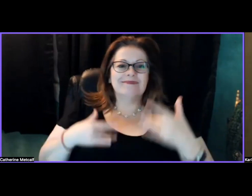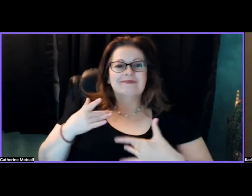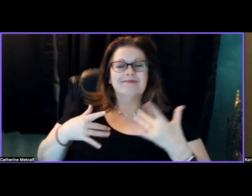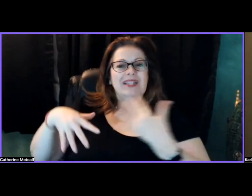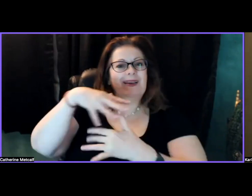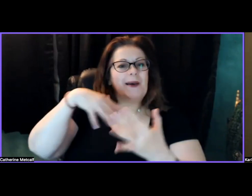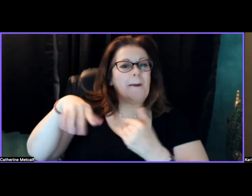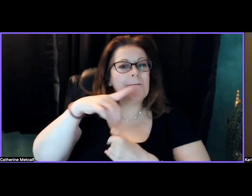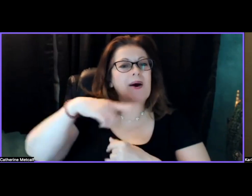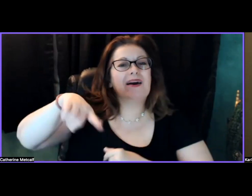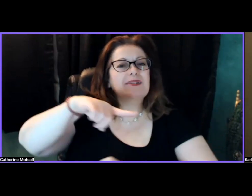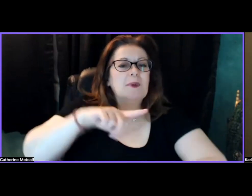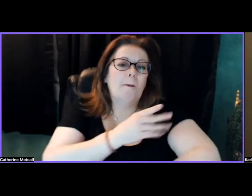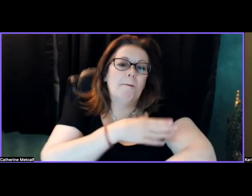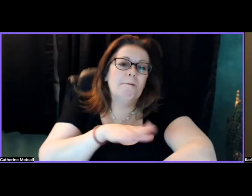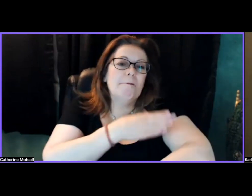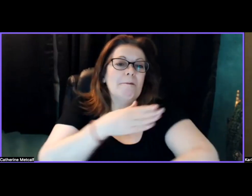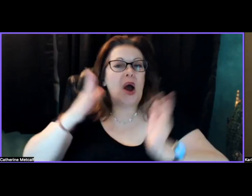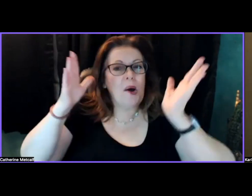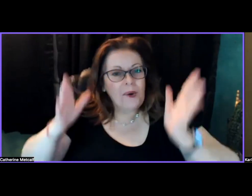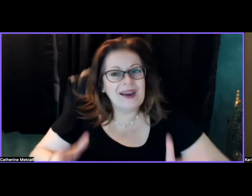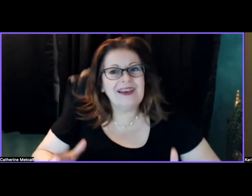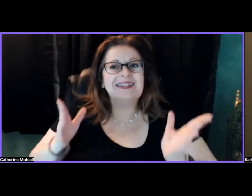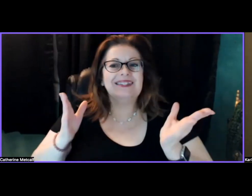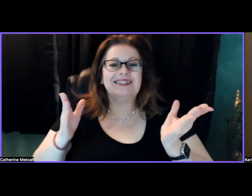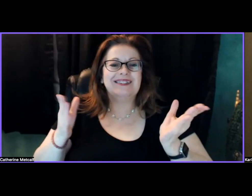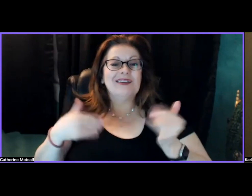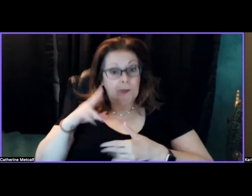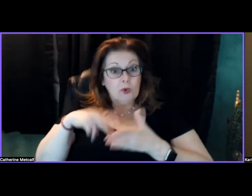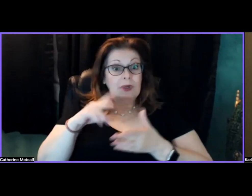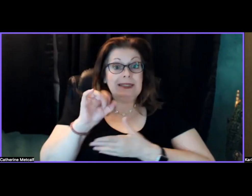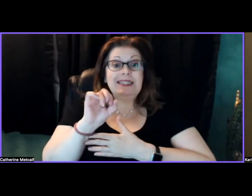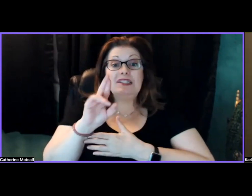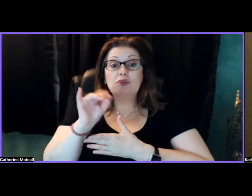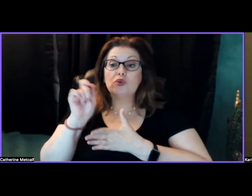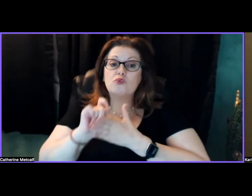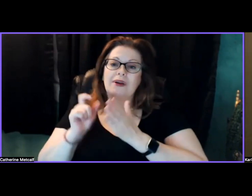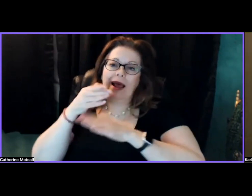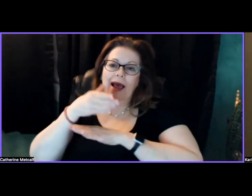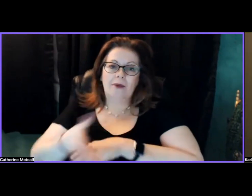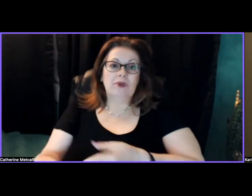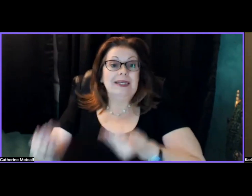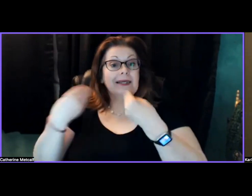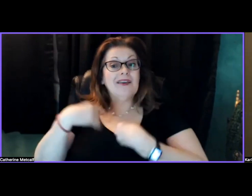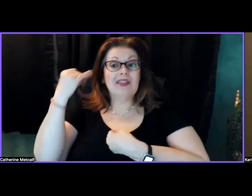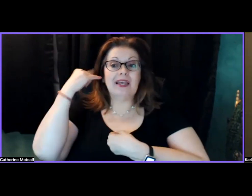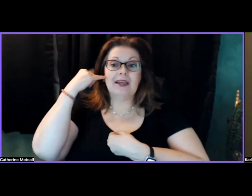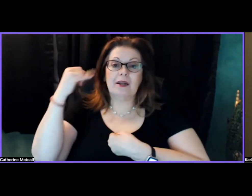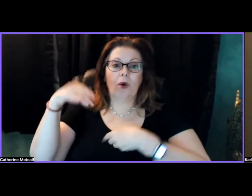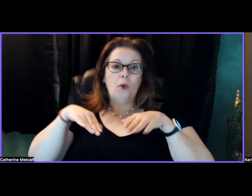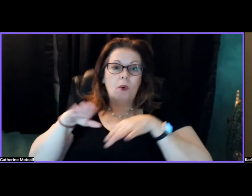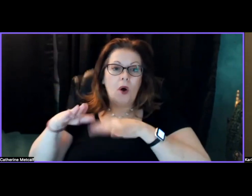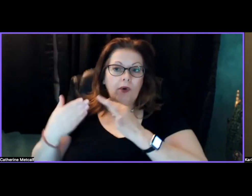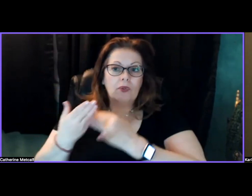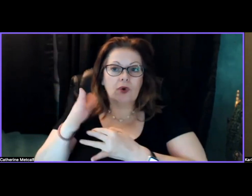poets. I'm going to be reading a series that I wrote after I was tasked with the idea of walking through your neighborhood,